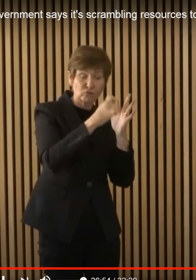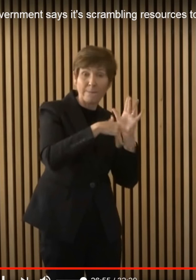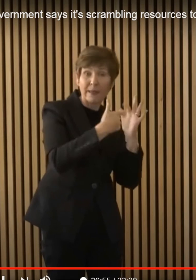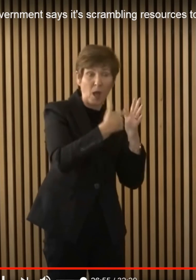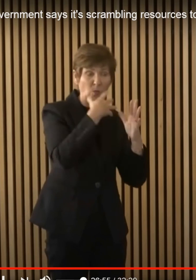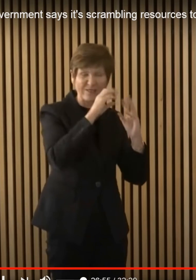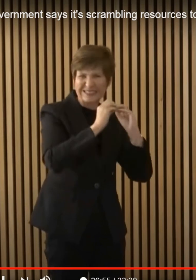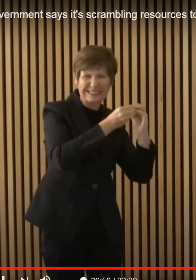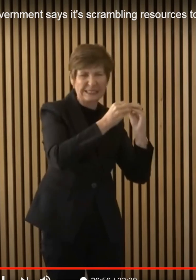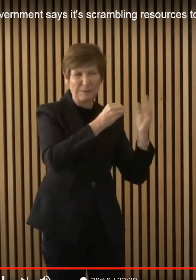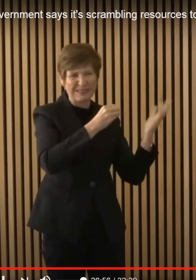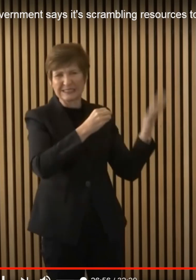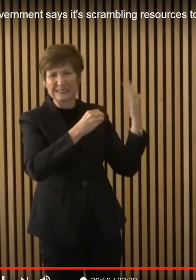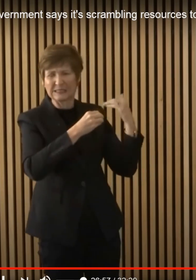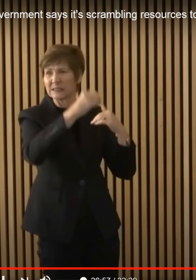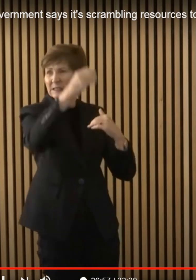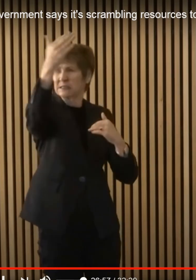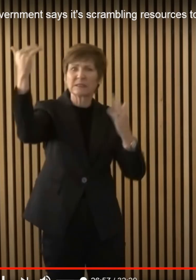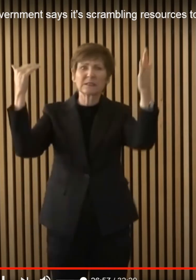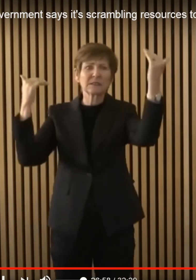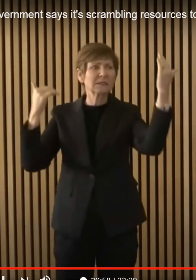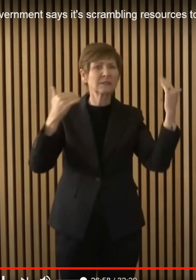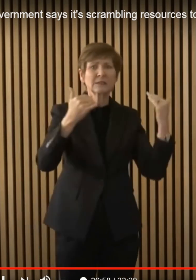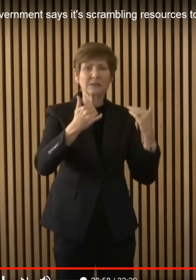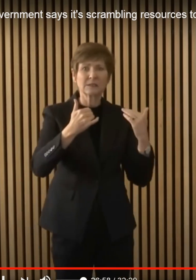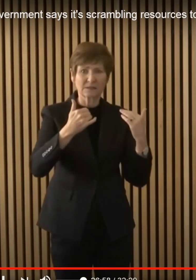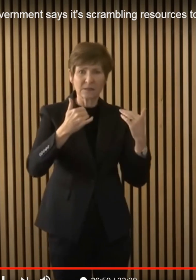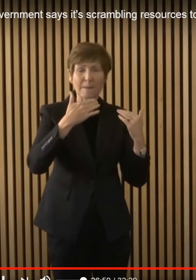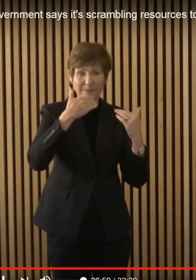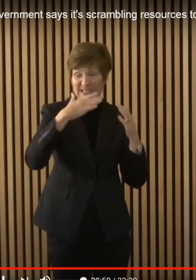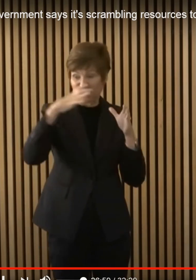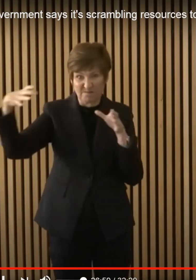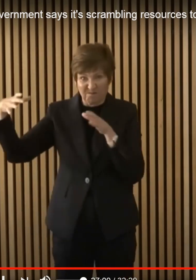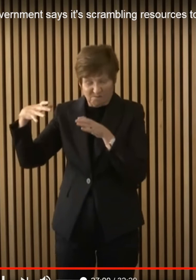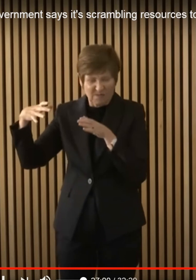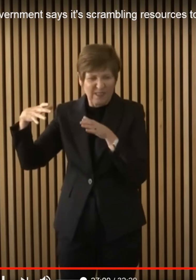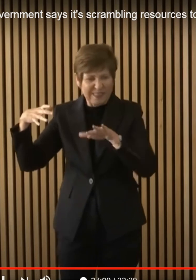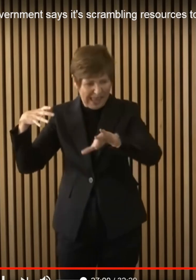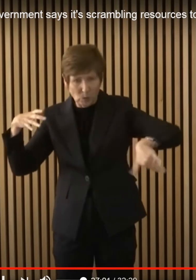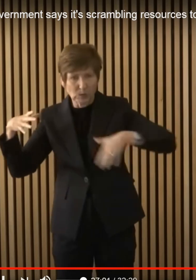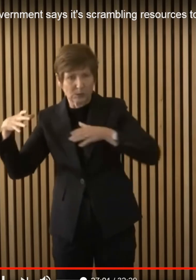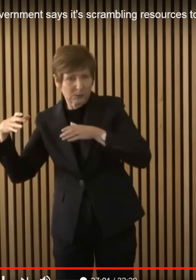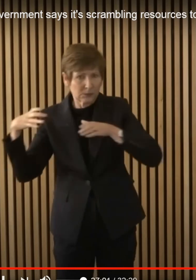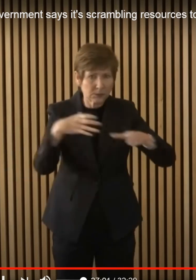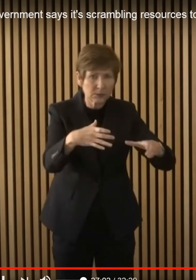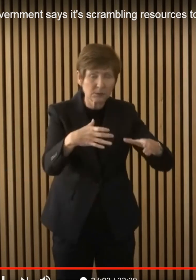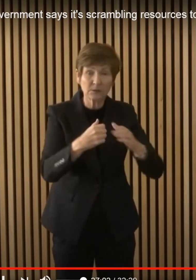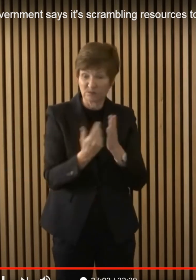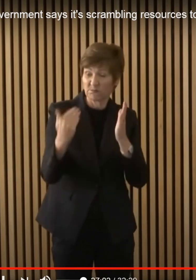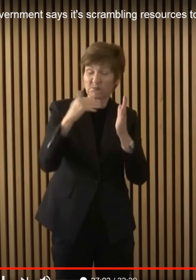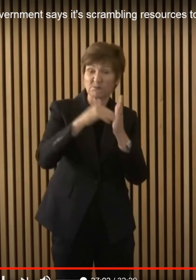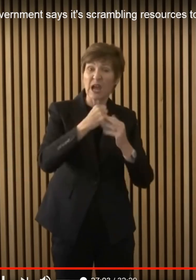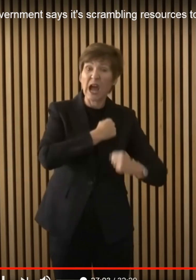come, and we work around the country. To mobilise and move people is a big thing, but we have ADF, we have